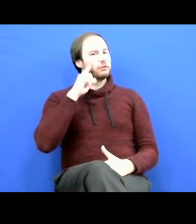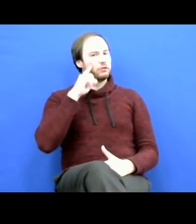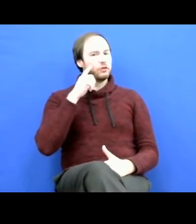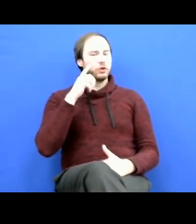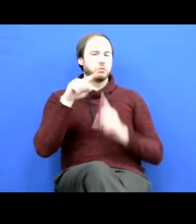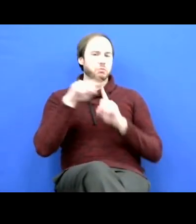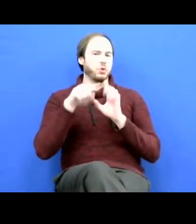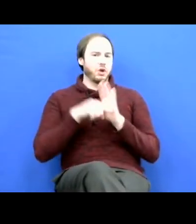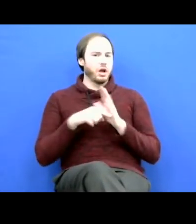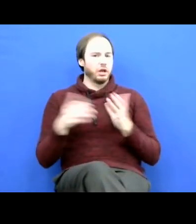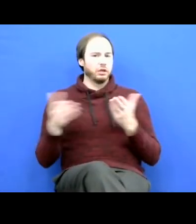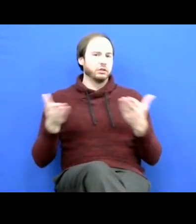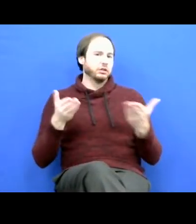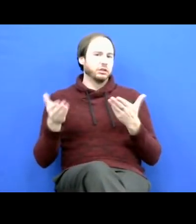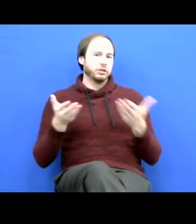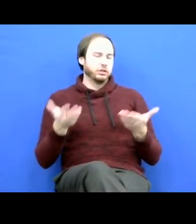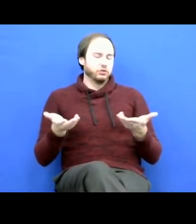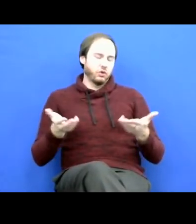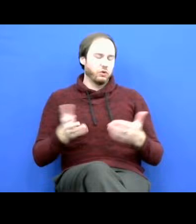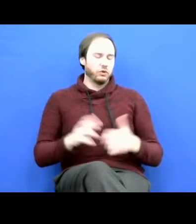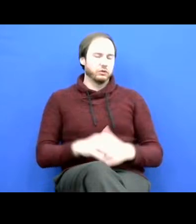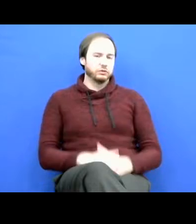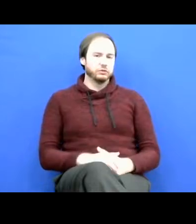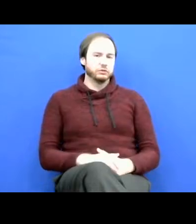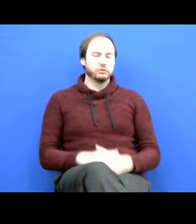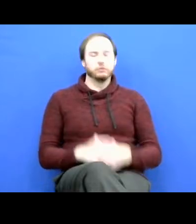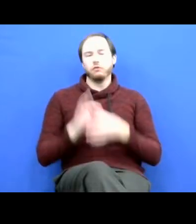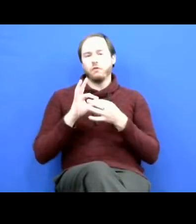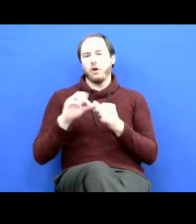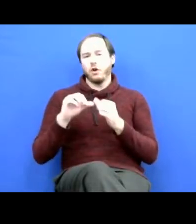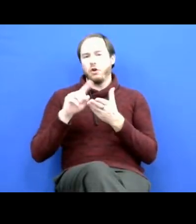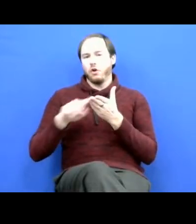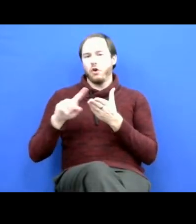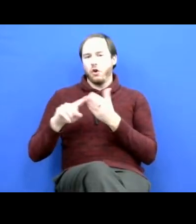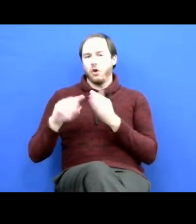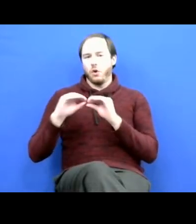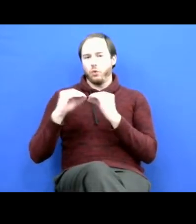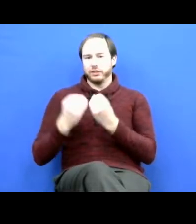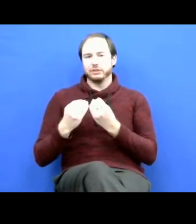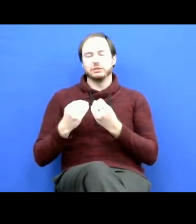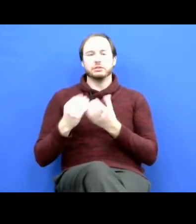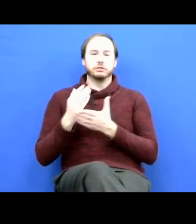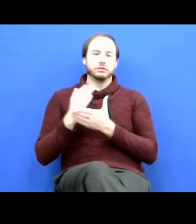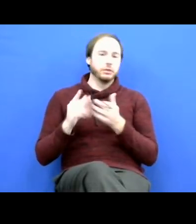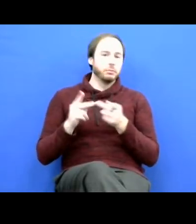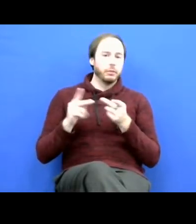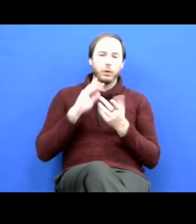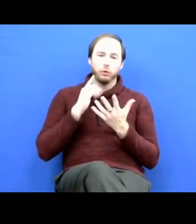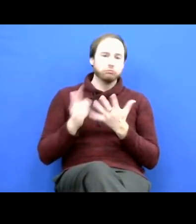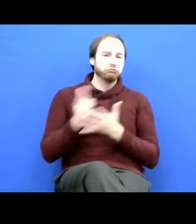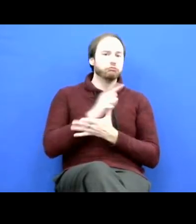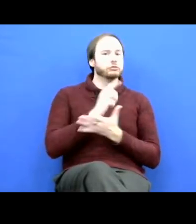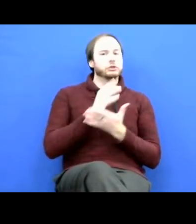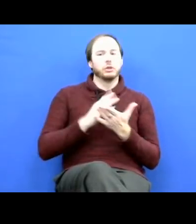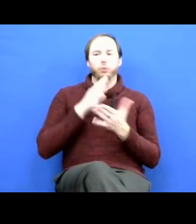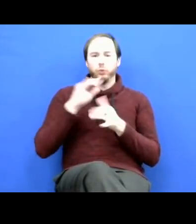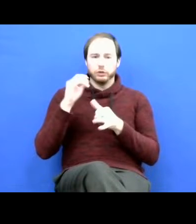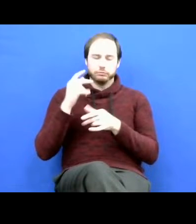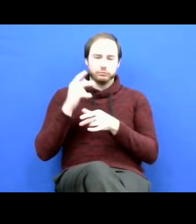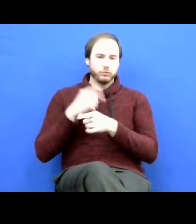both directions in terms of audit organizations, that some places do